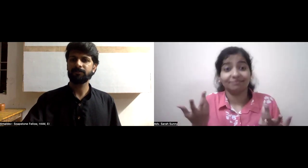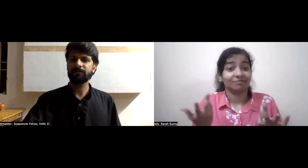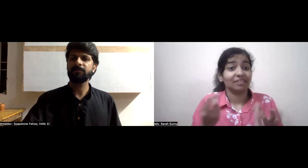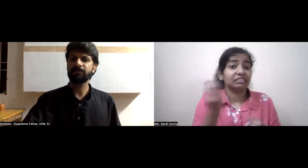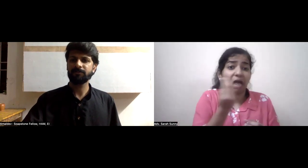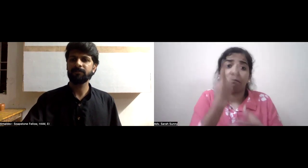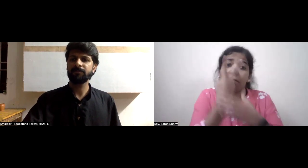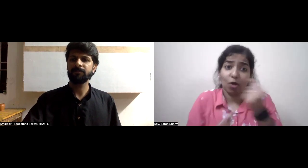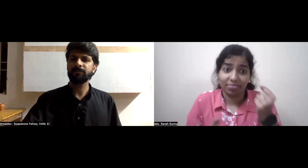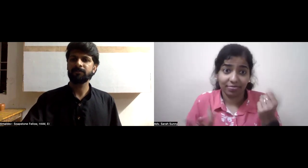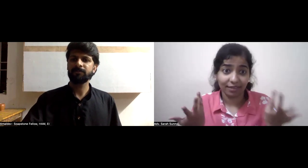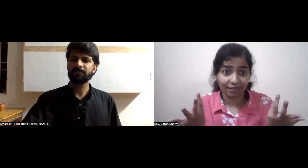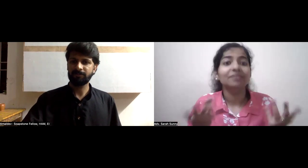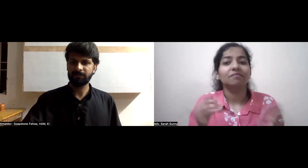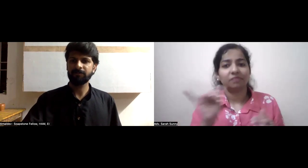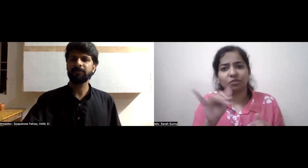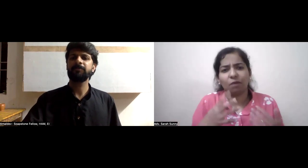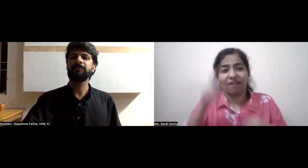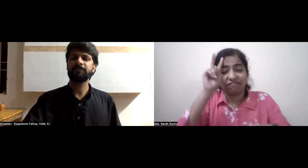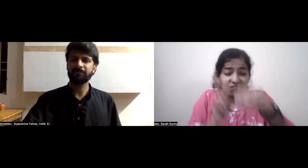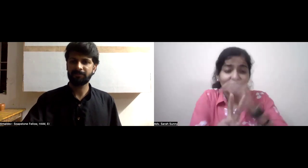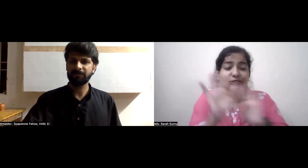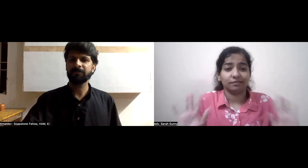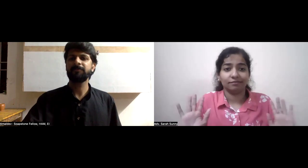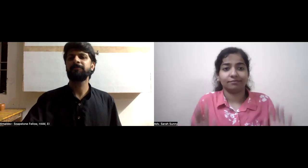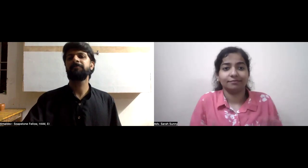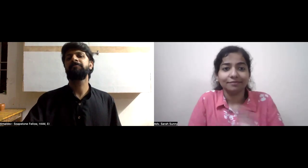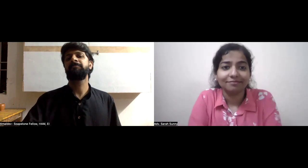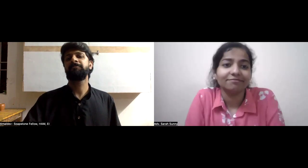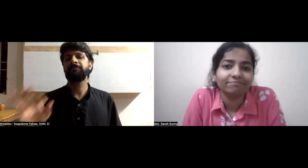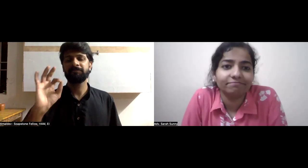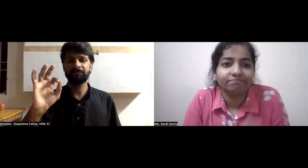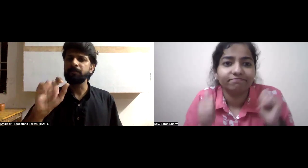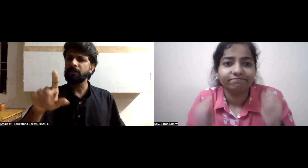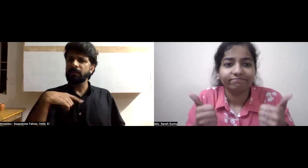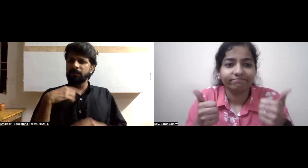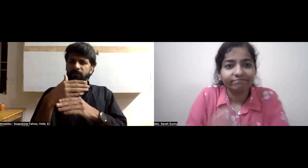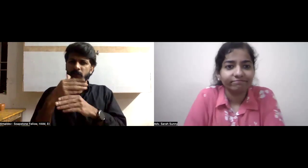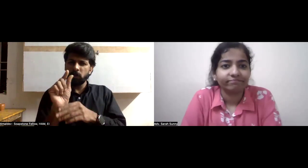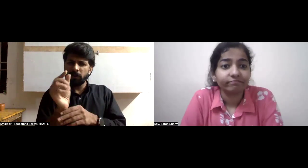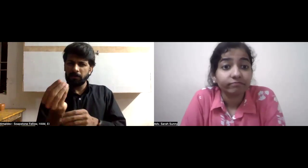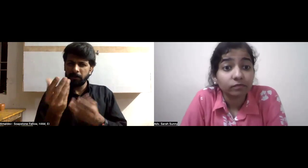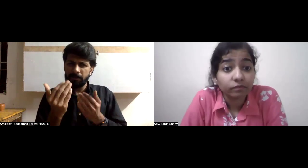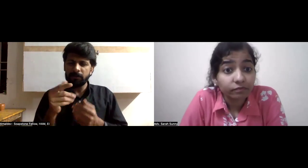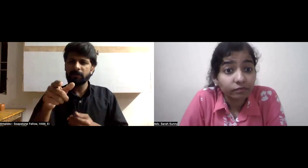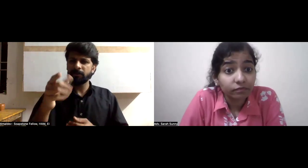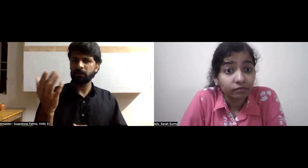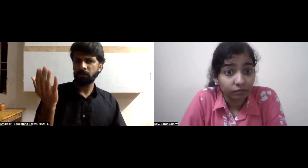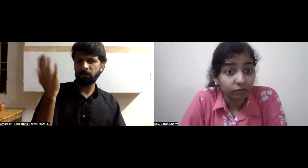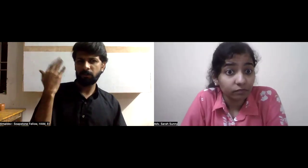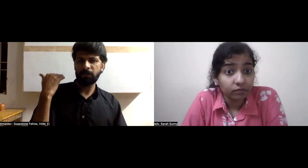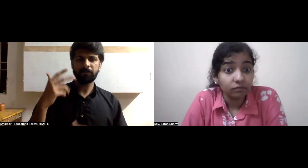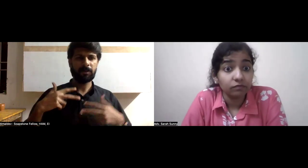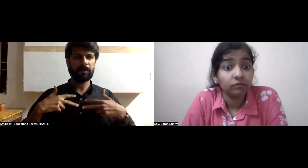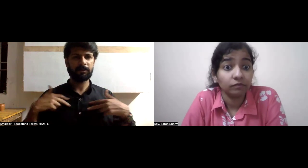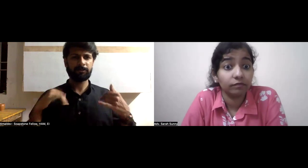it depends, also what technology, different options is given, and what we use